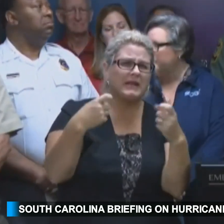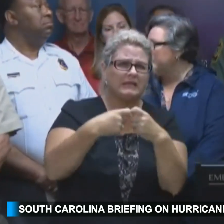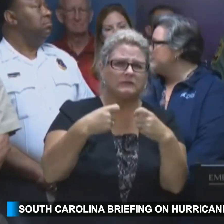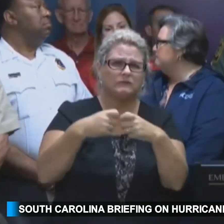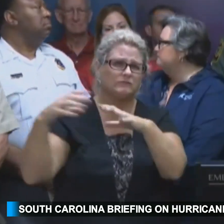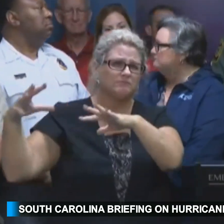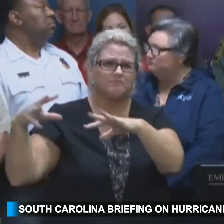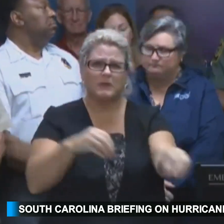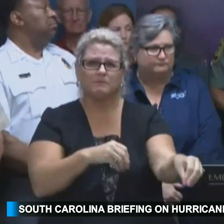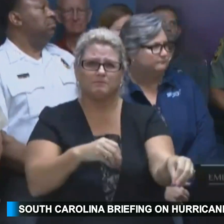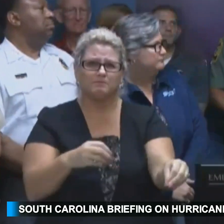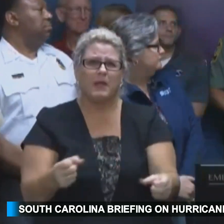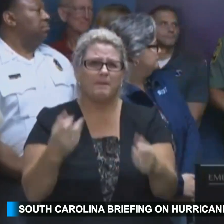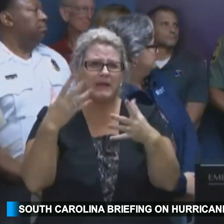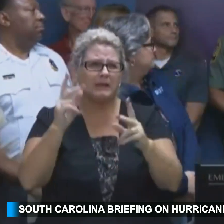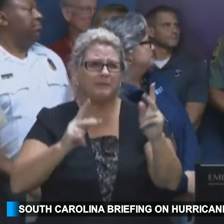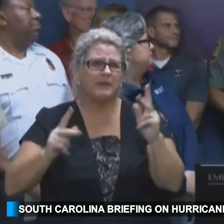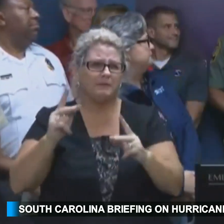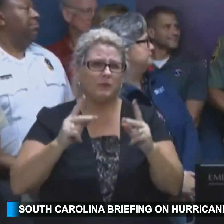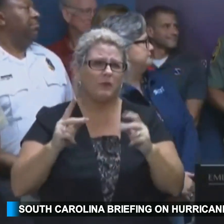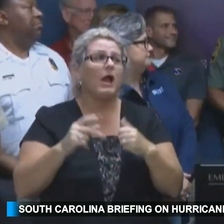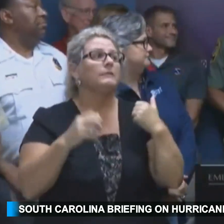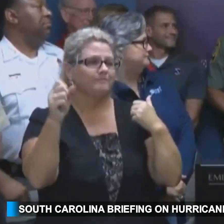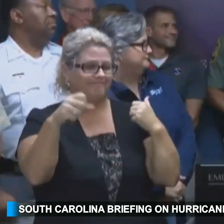point? Yes.